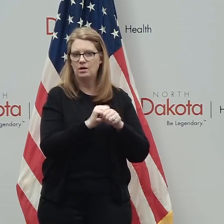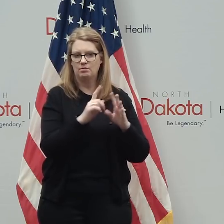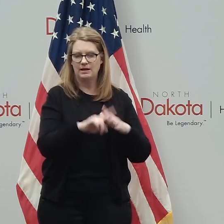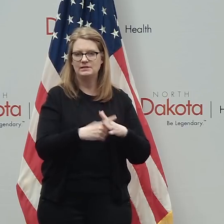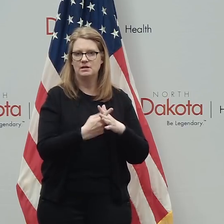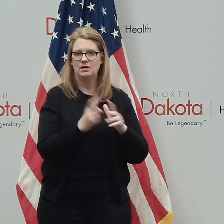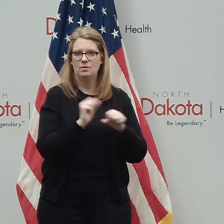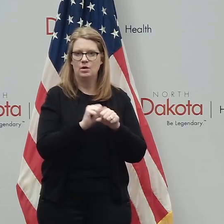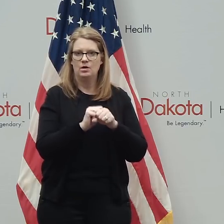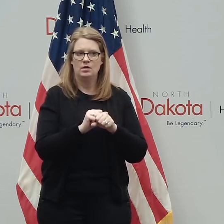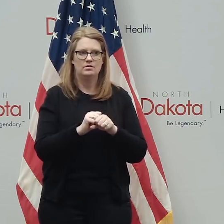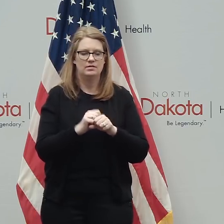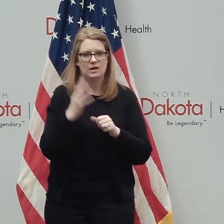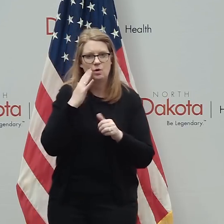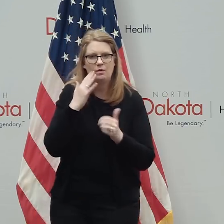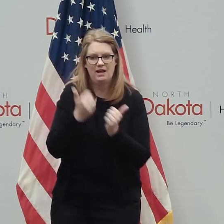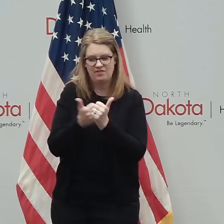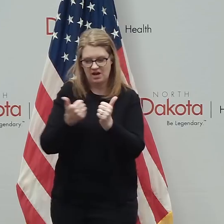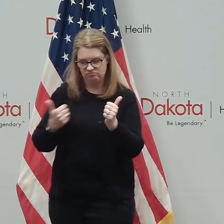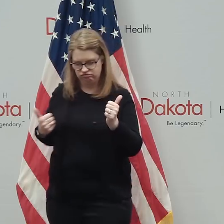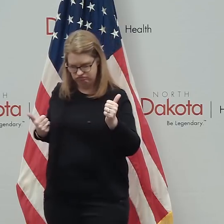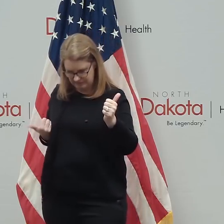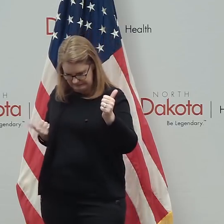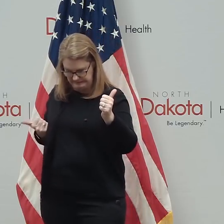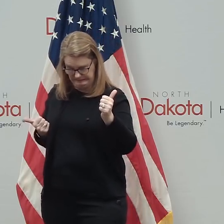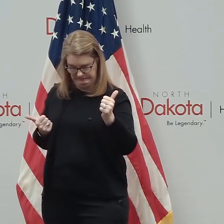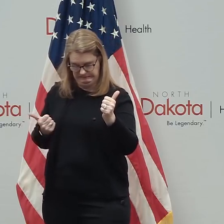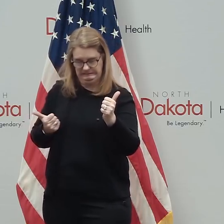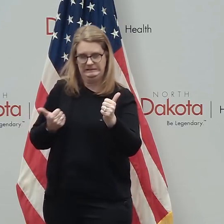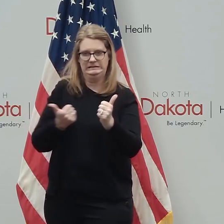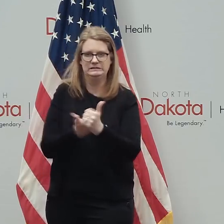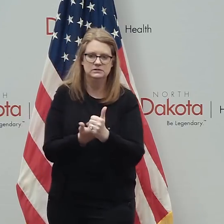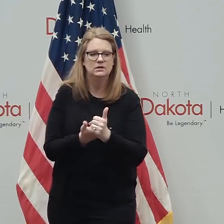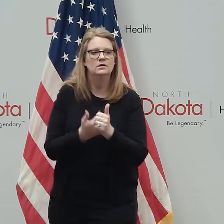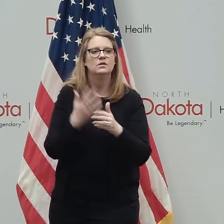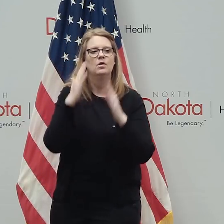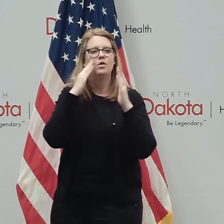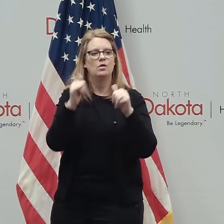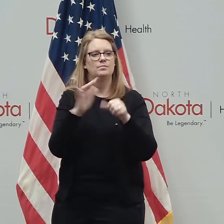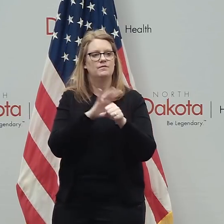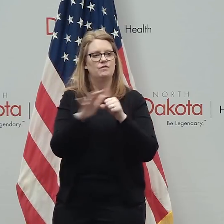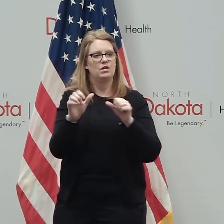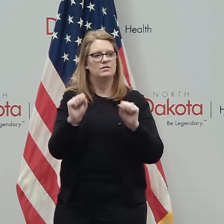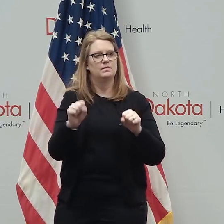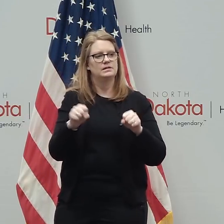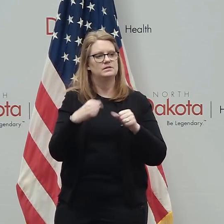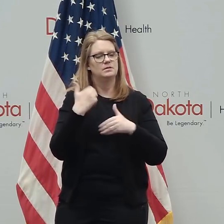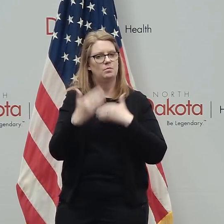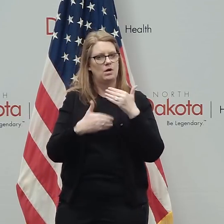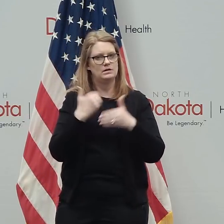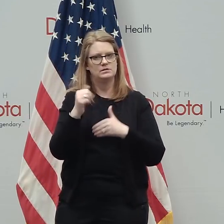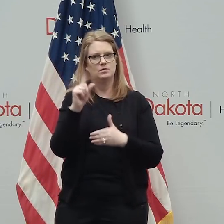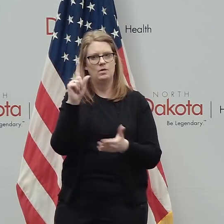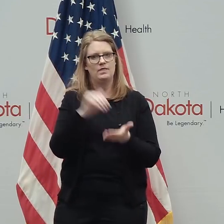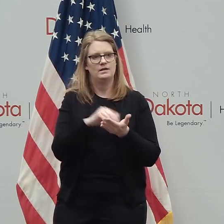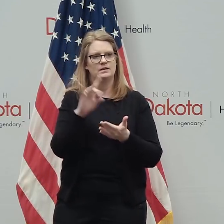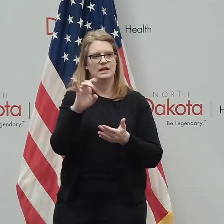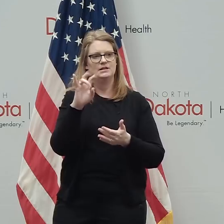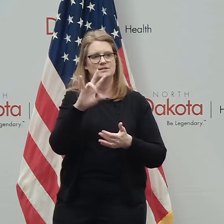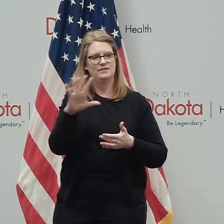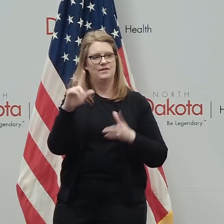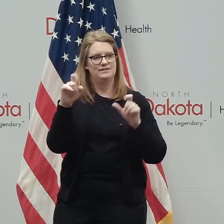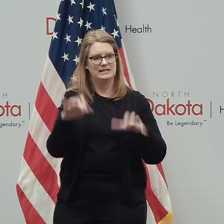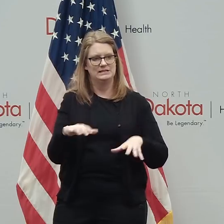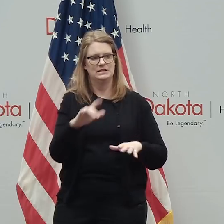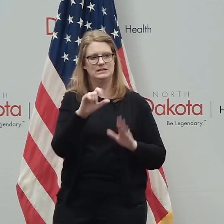to start working through this backlog. So the hope is it will be back up to full capacity to process 1,875 tests